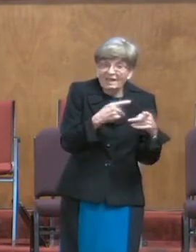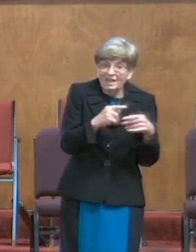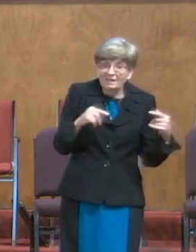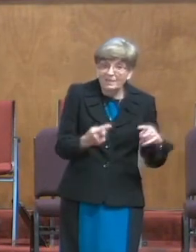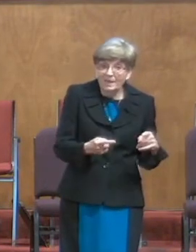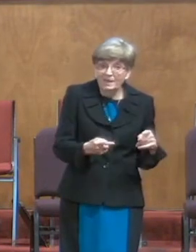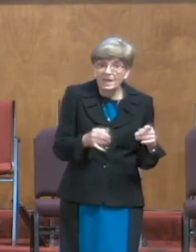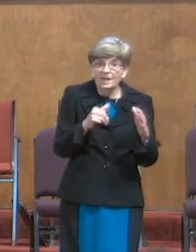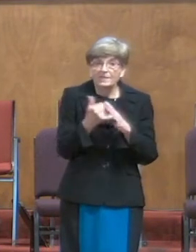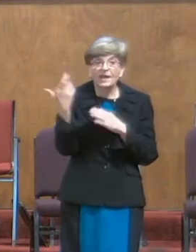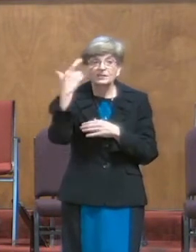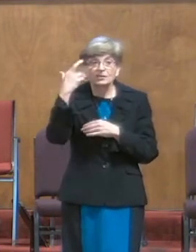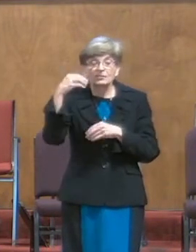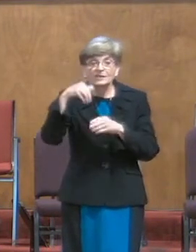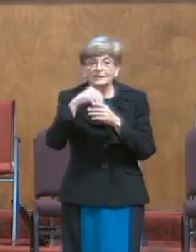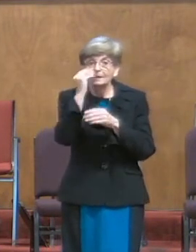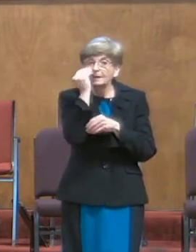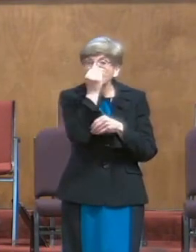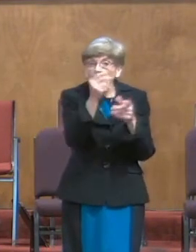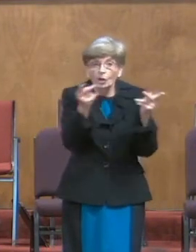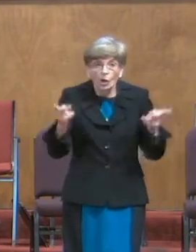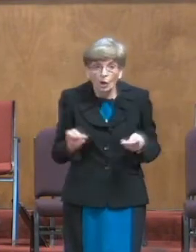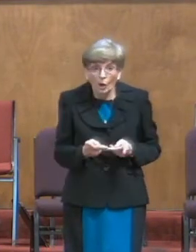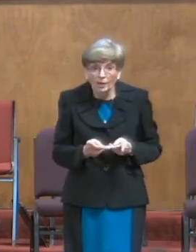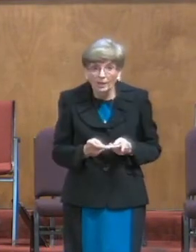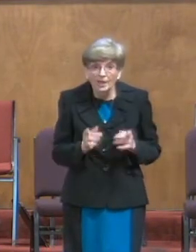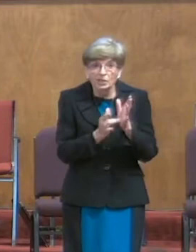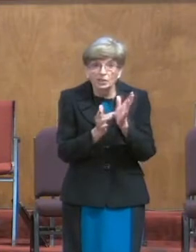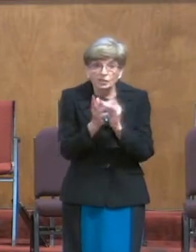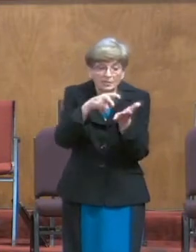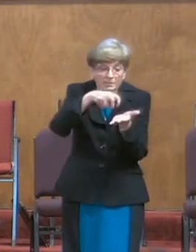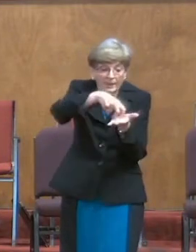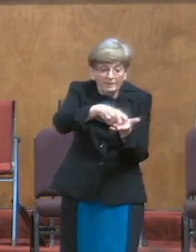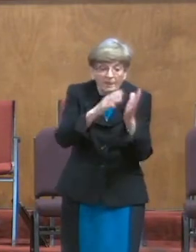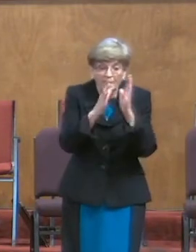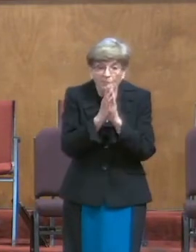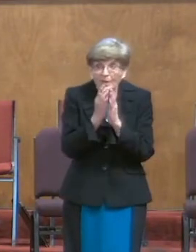in the garden. "Lord, if this cup can pass from me."